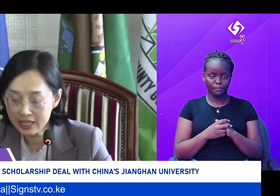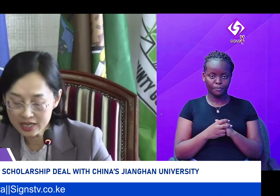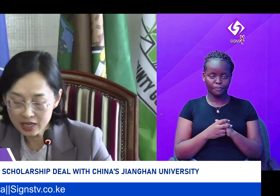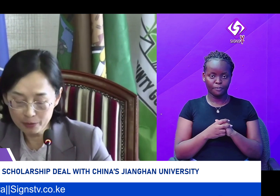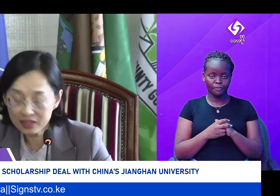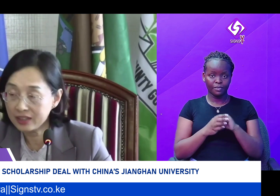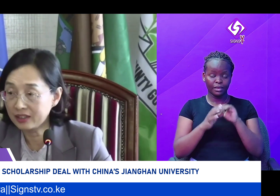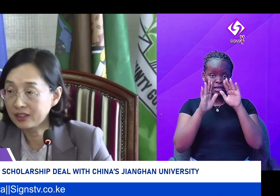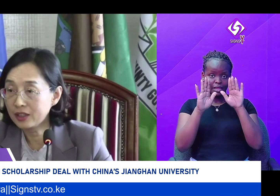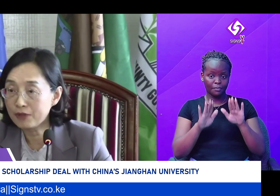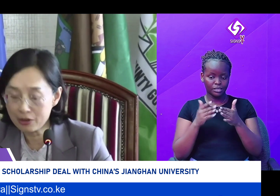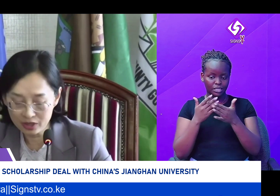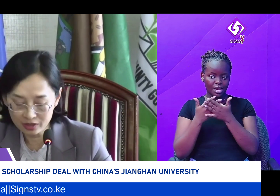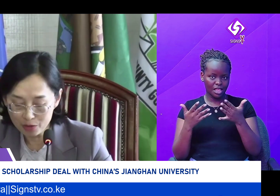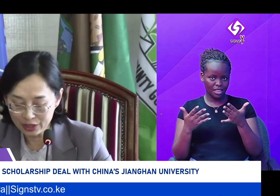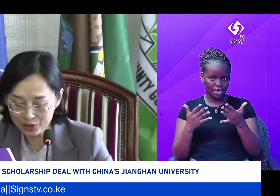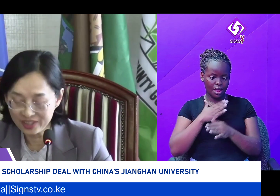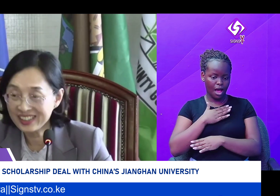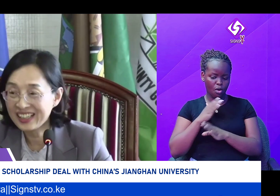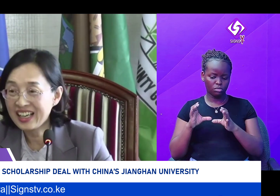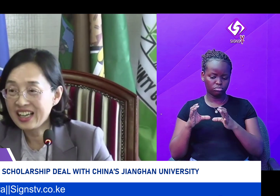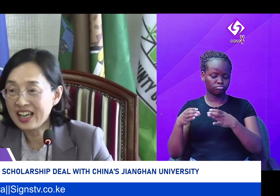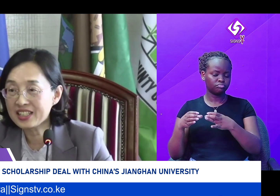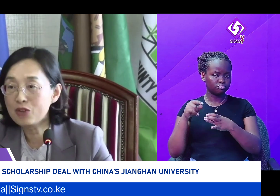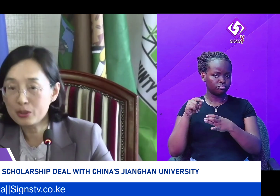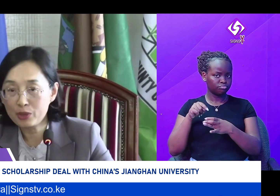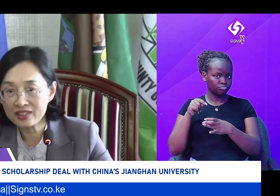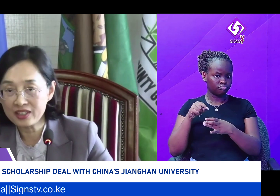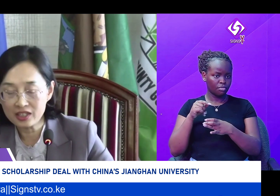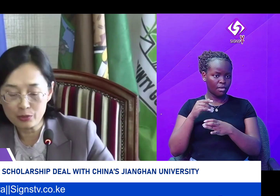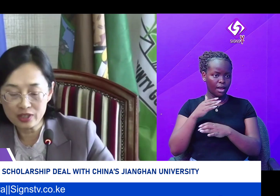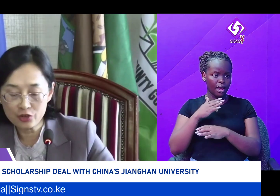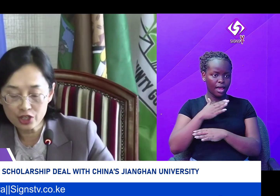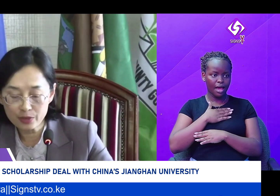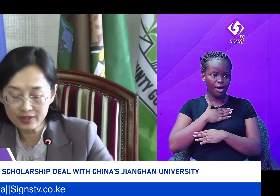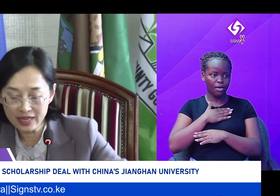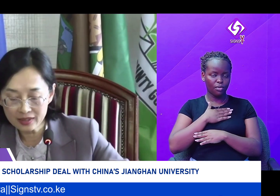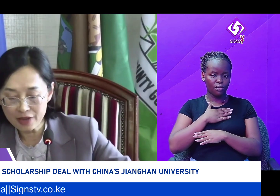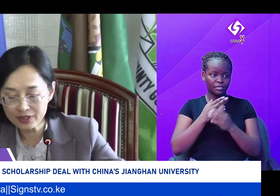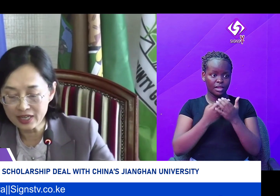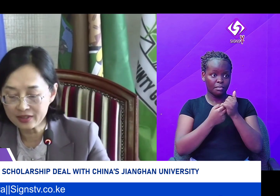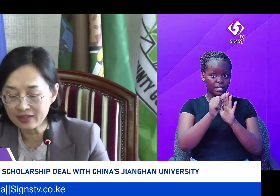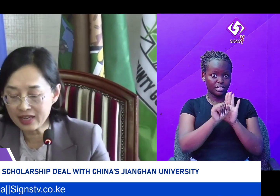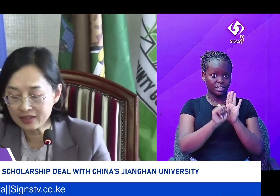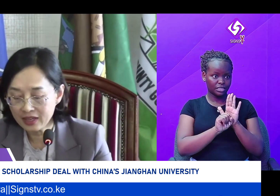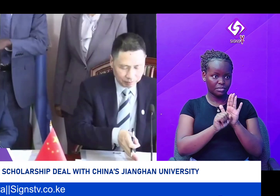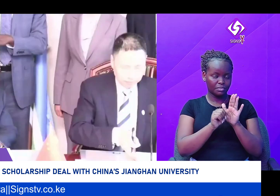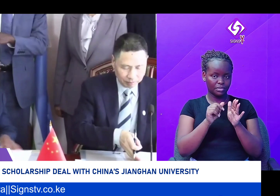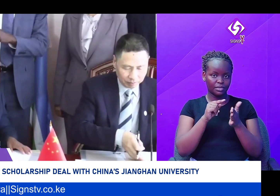Key pillar of our cooperation, as our President Xi Jinping said, emphasized that